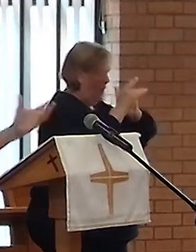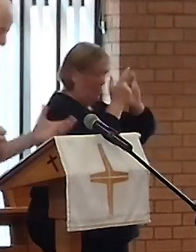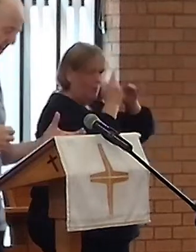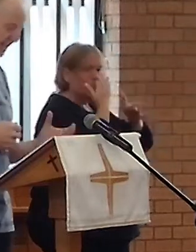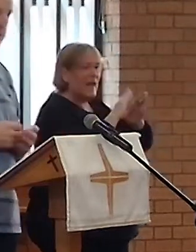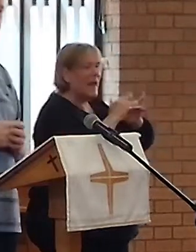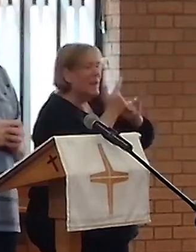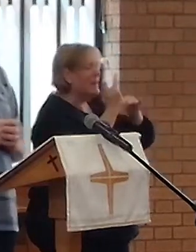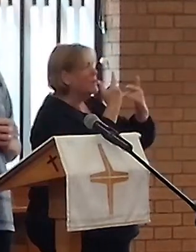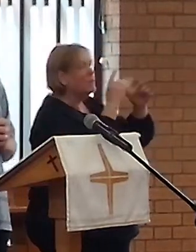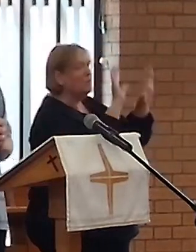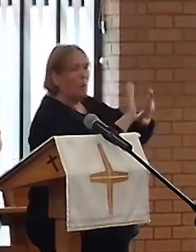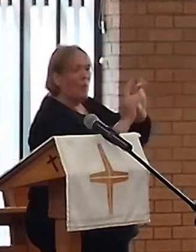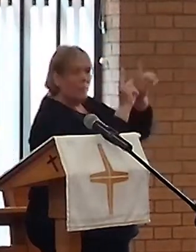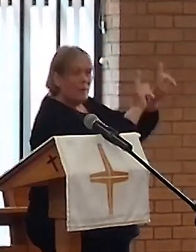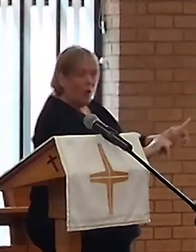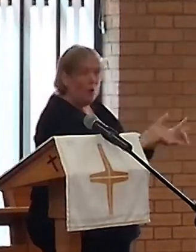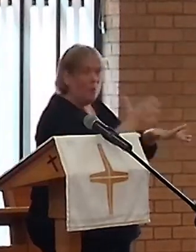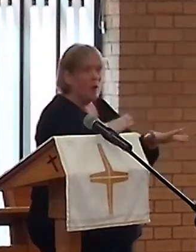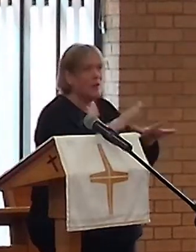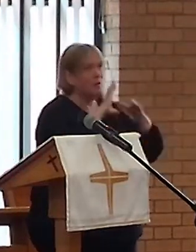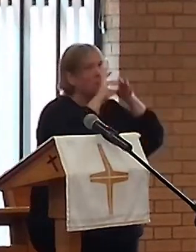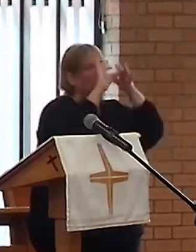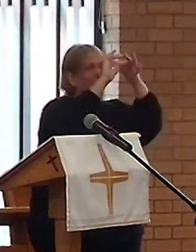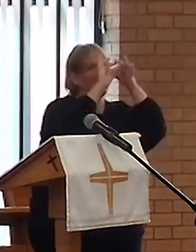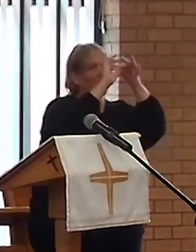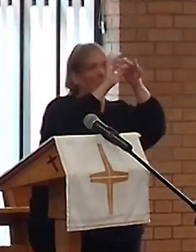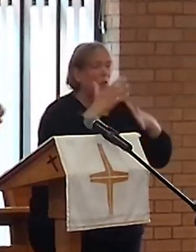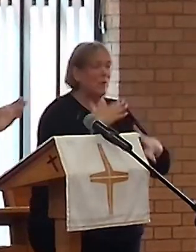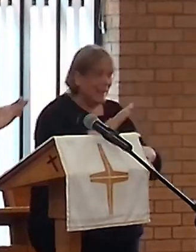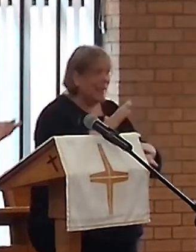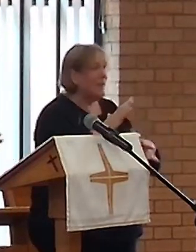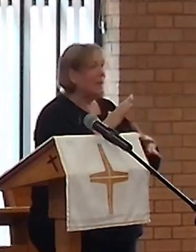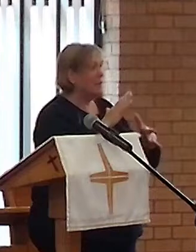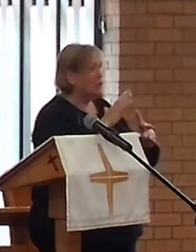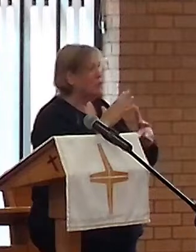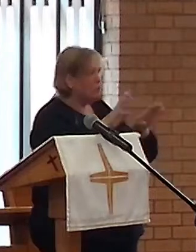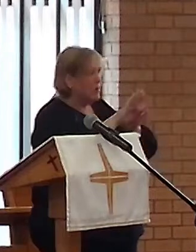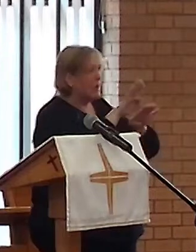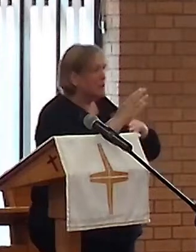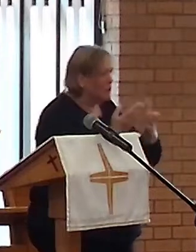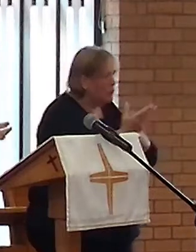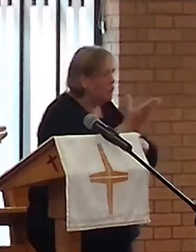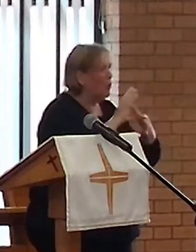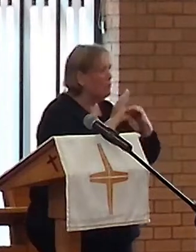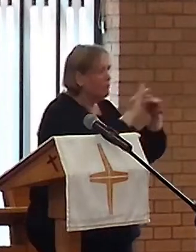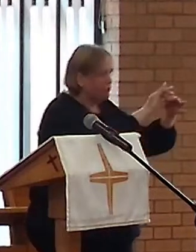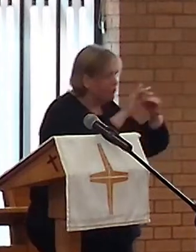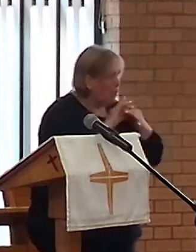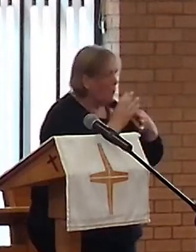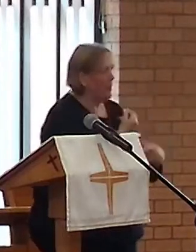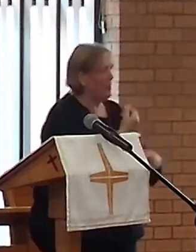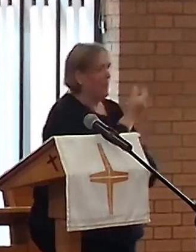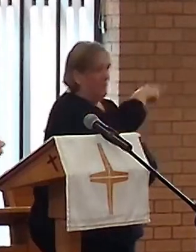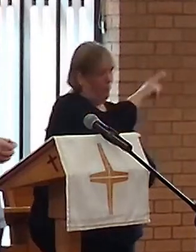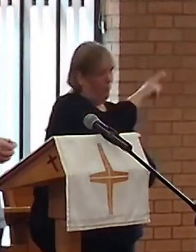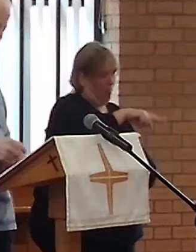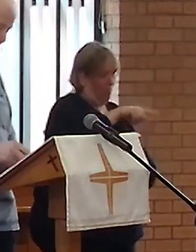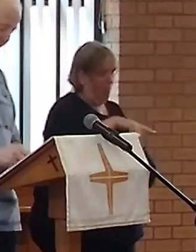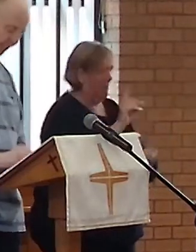in isolation from other people. You can't be good in a vacuum, but only in the real world of